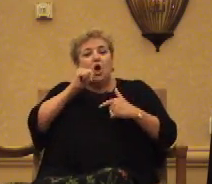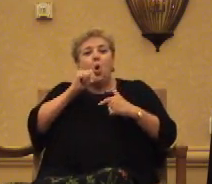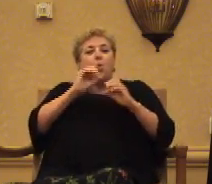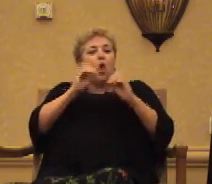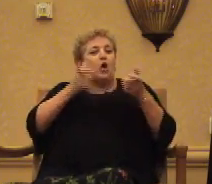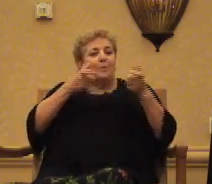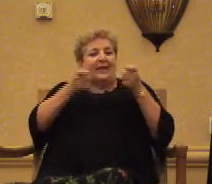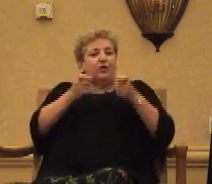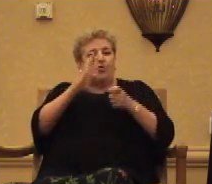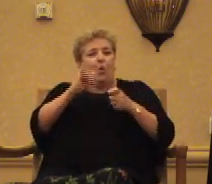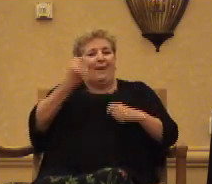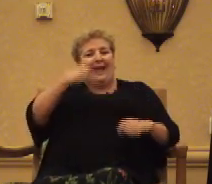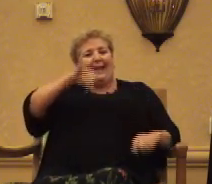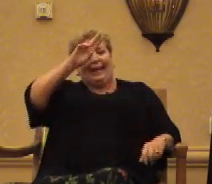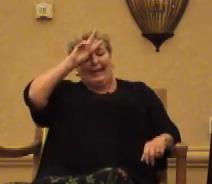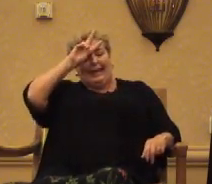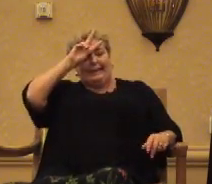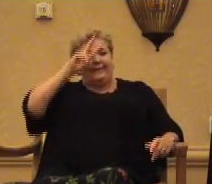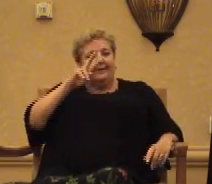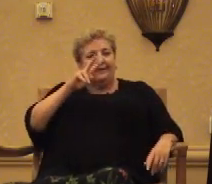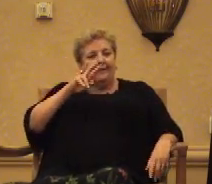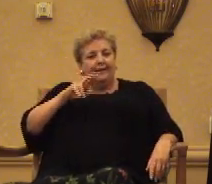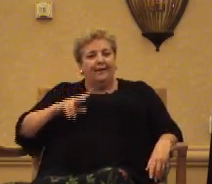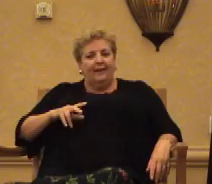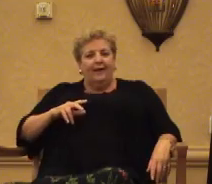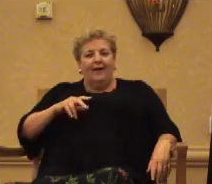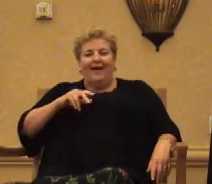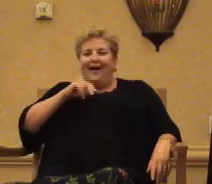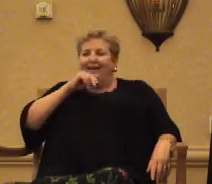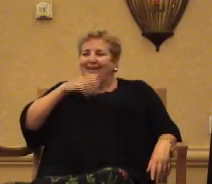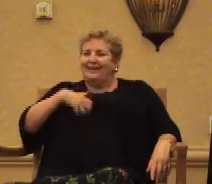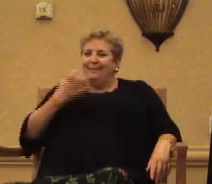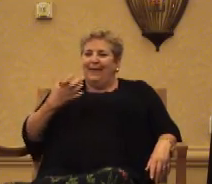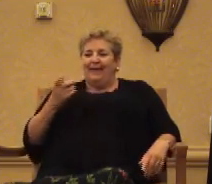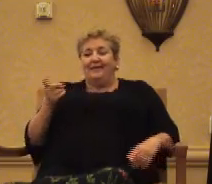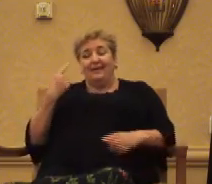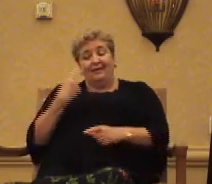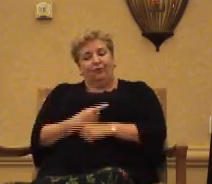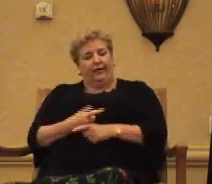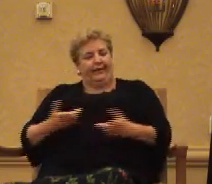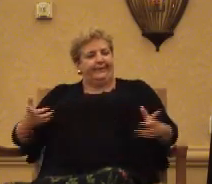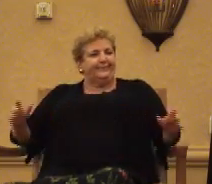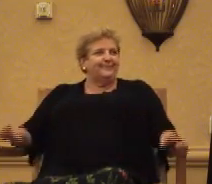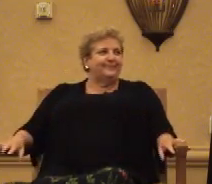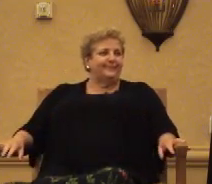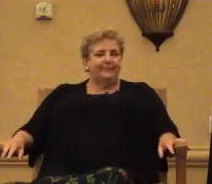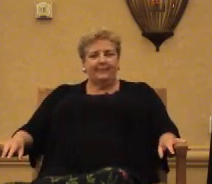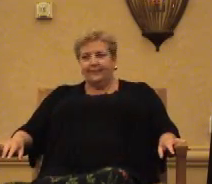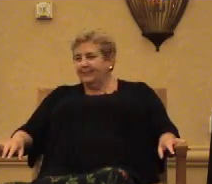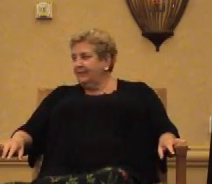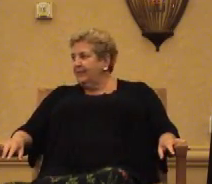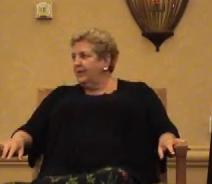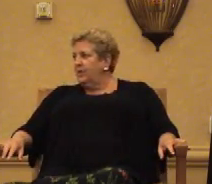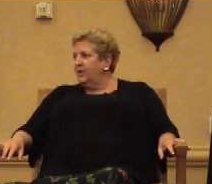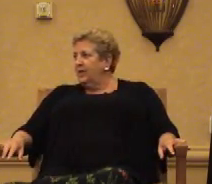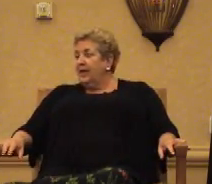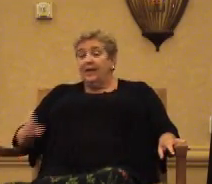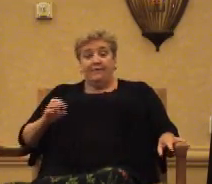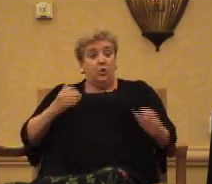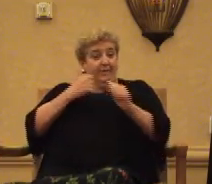I didn't even get mad. I just thought, yeah, that'd be right. Yeah. Because if you would have followed me around and